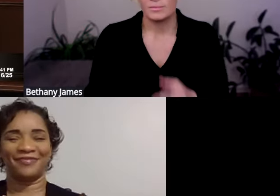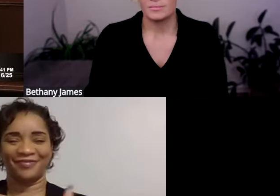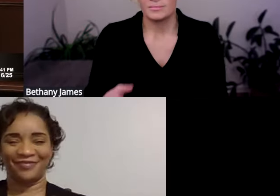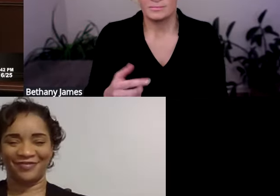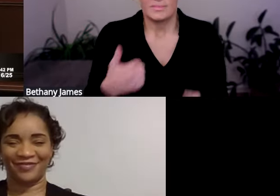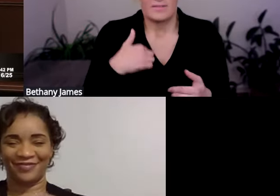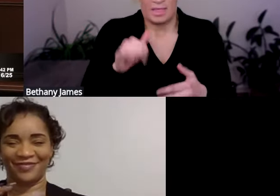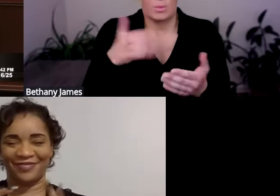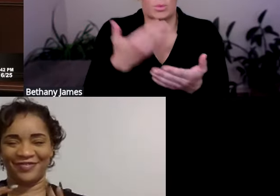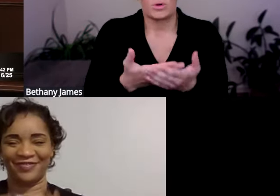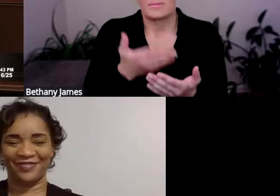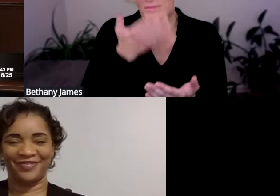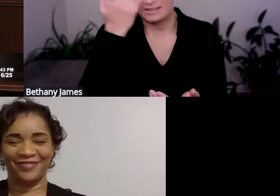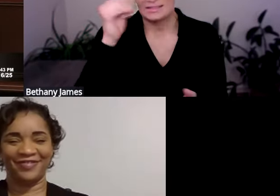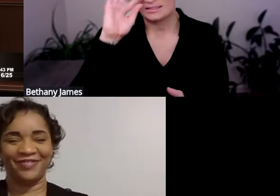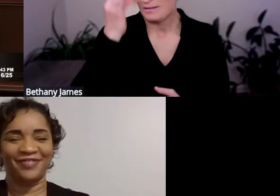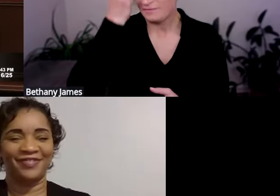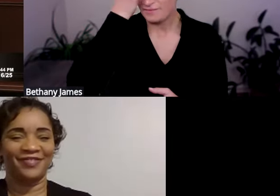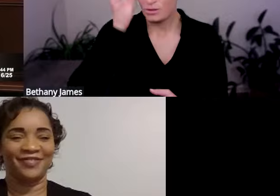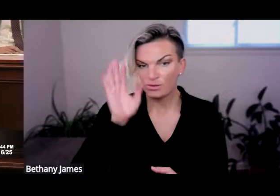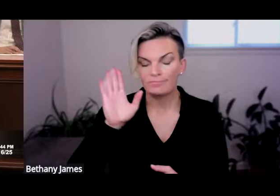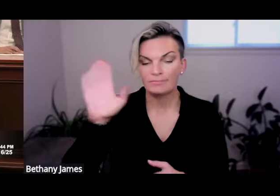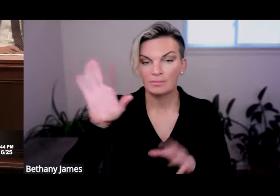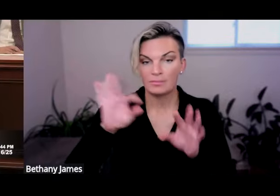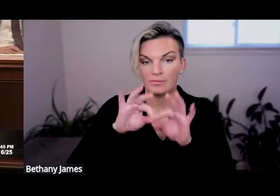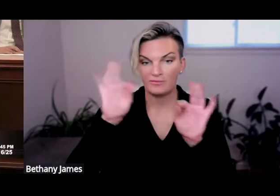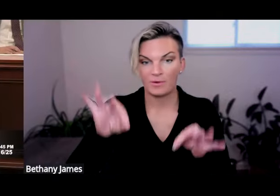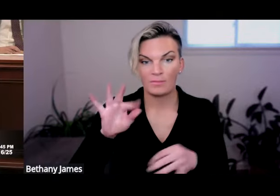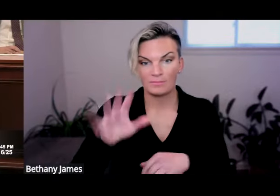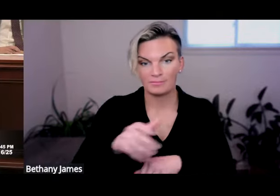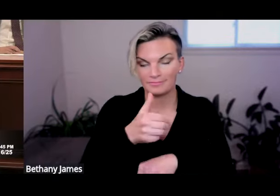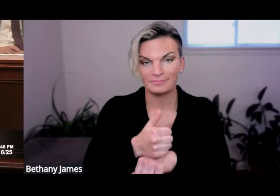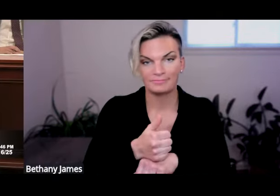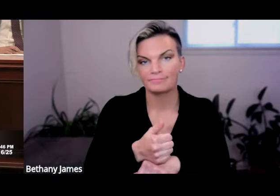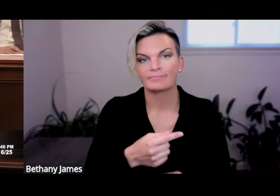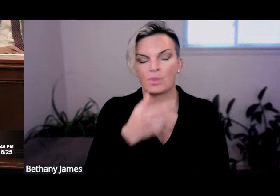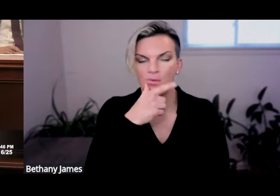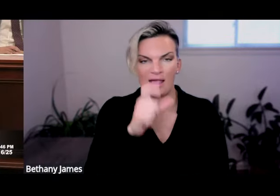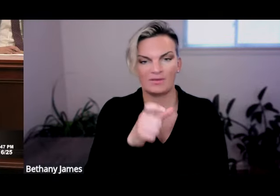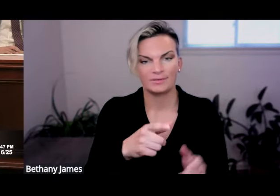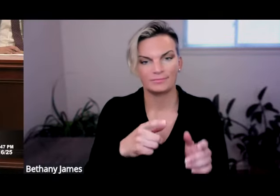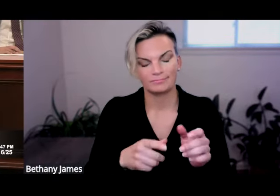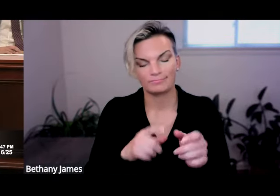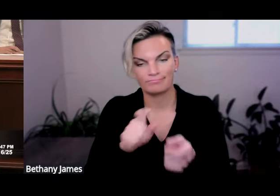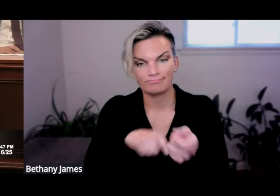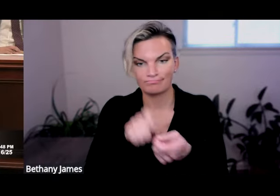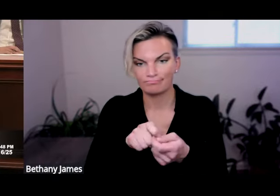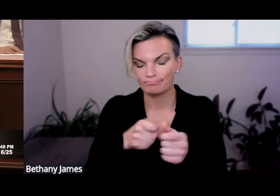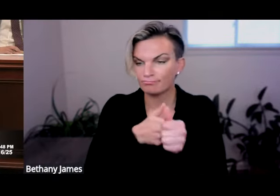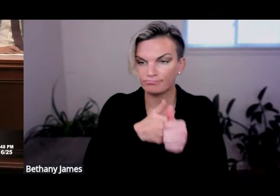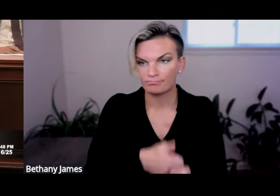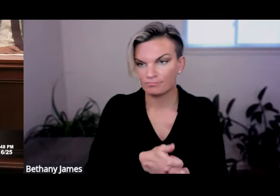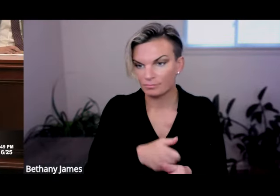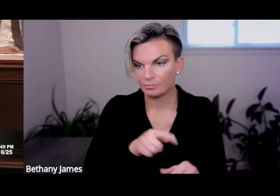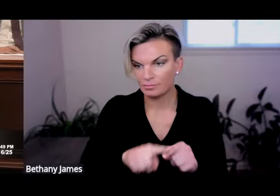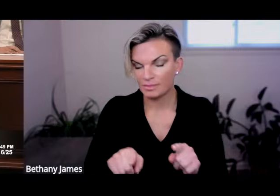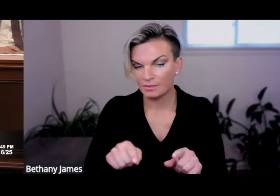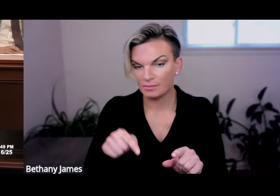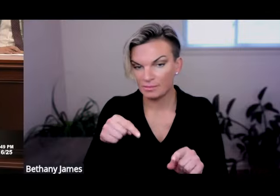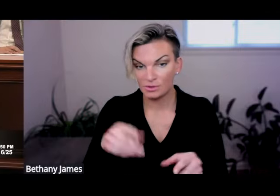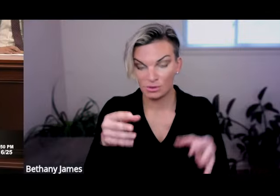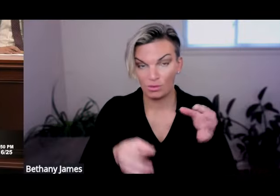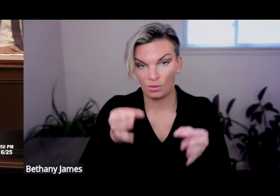the federal form that they've established, states don't have to use it exactly, but they've, in this court